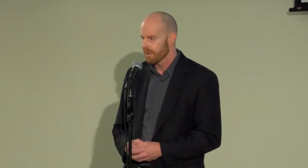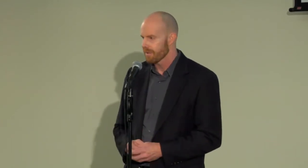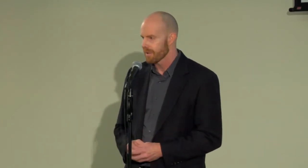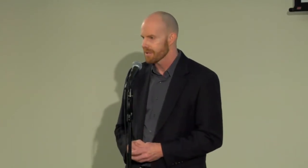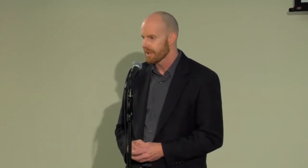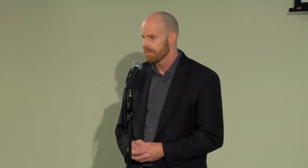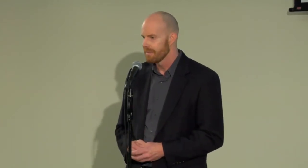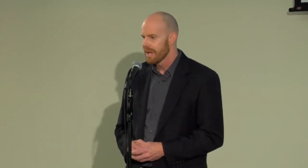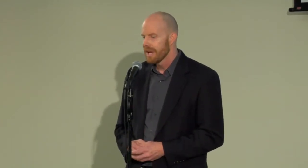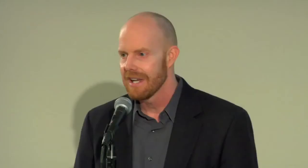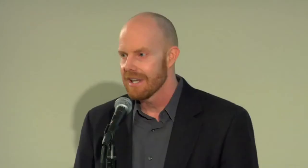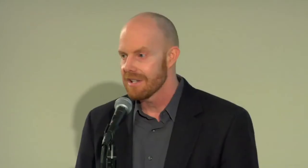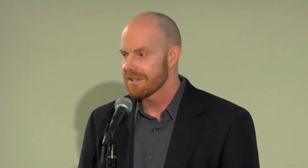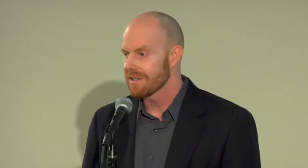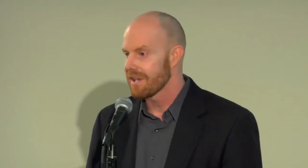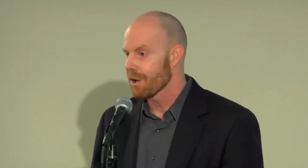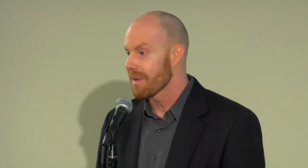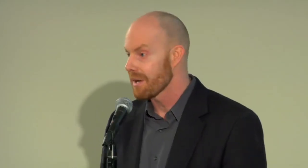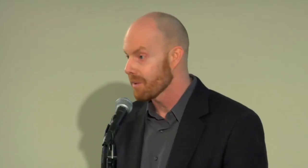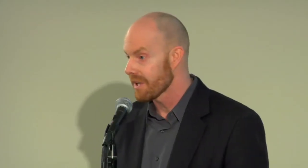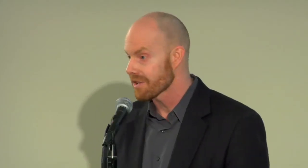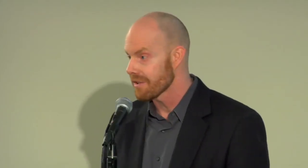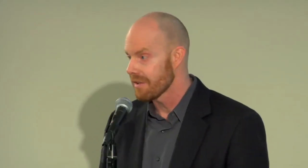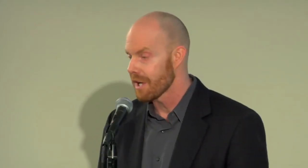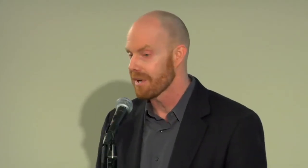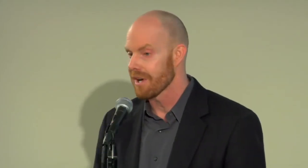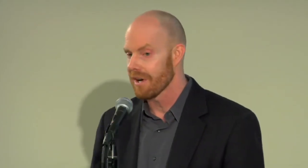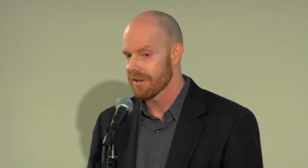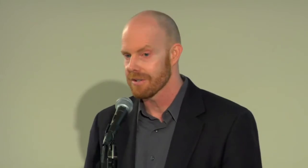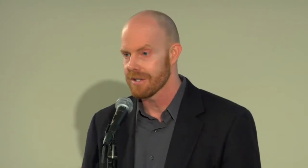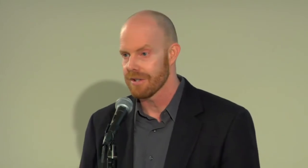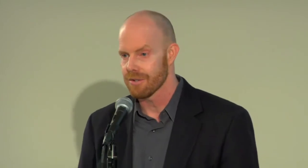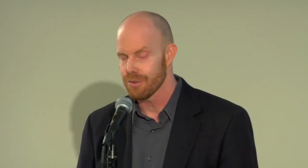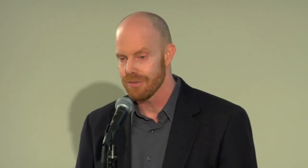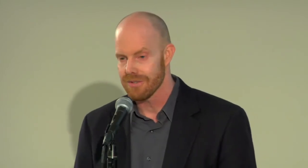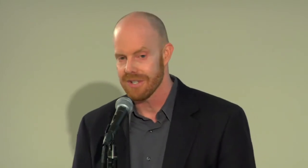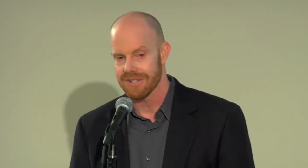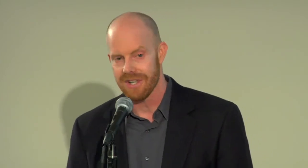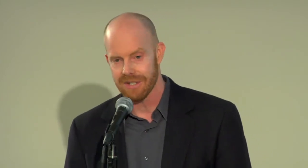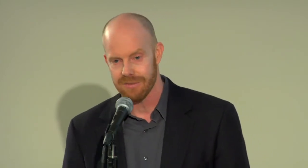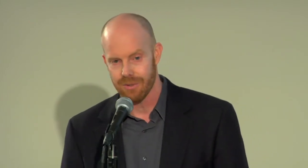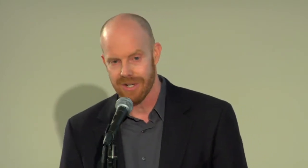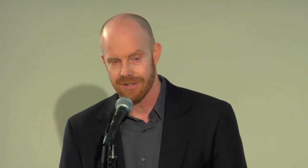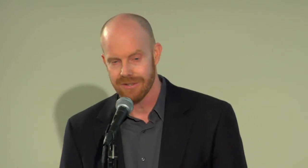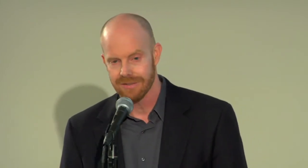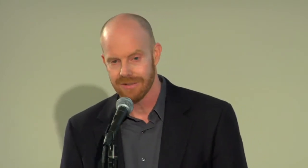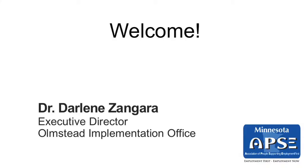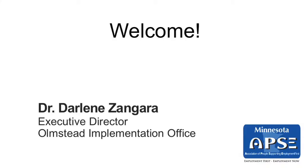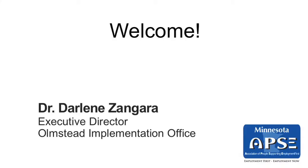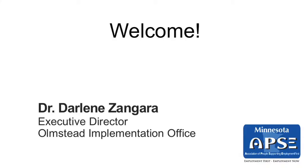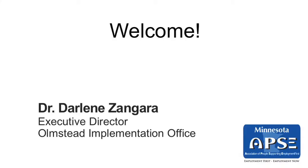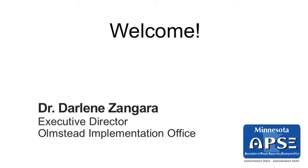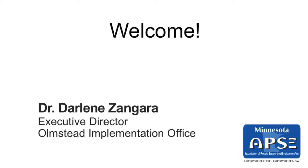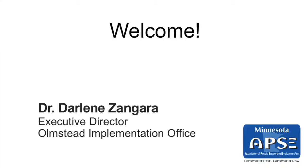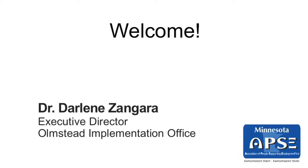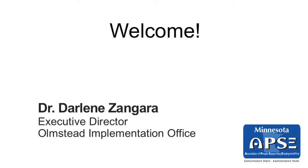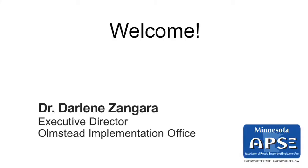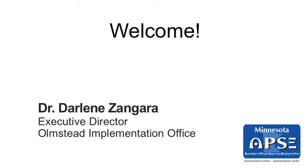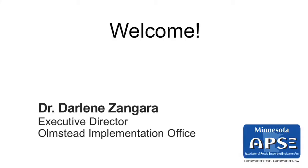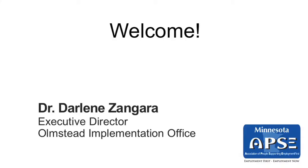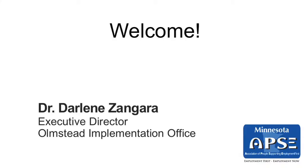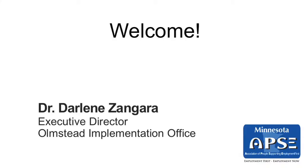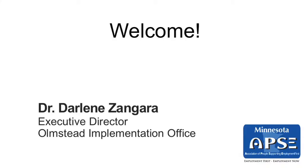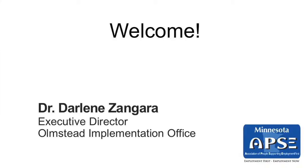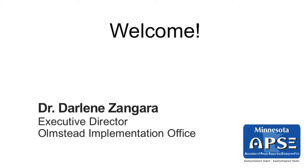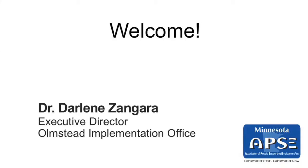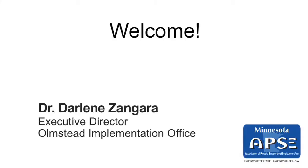also be part of our team. And it is now my pleasure and my honor to introduce the Executive Director of the Olmstead